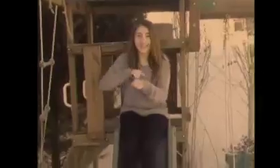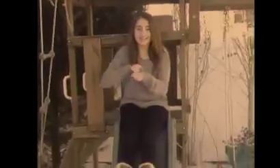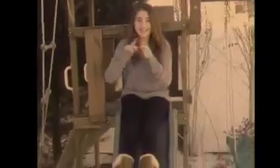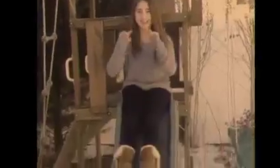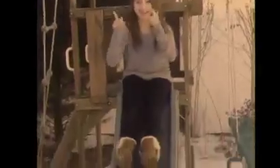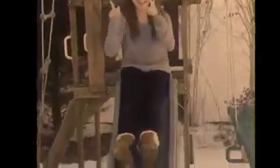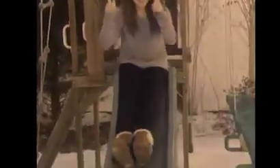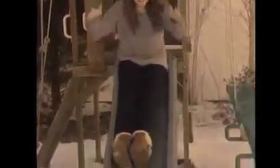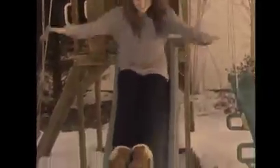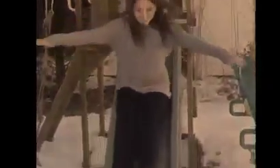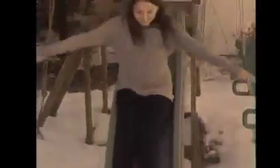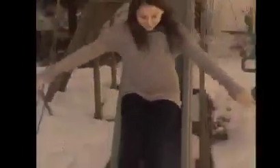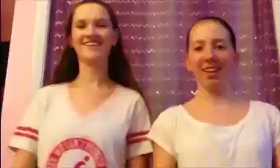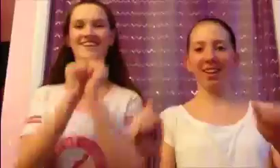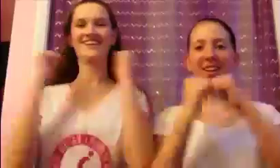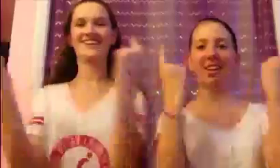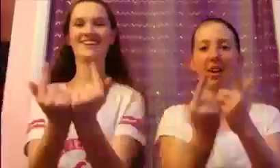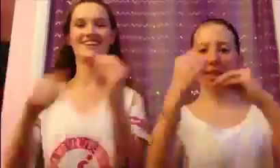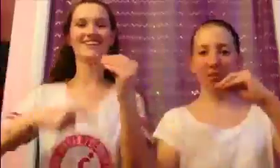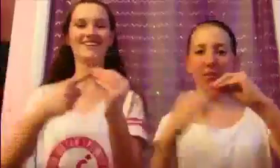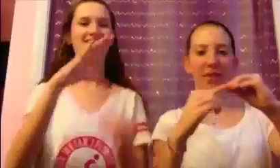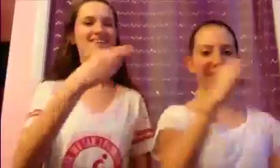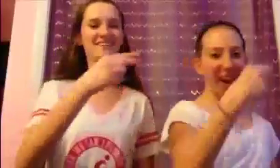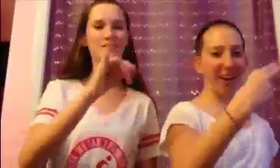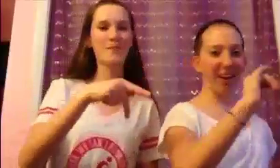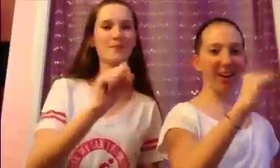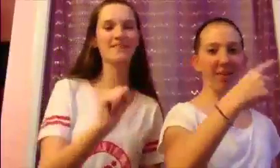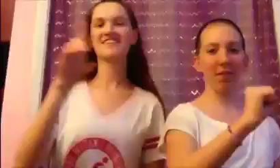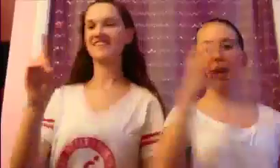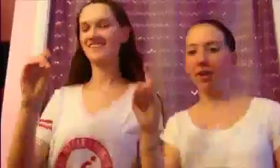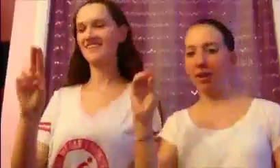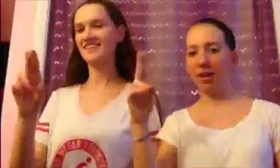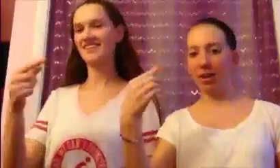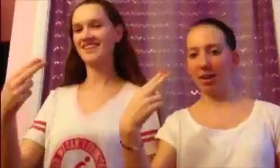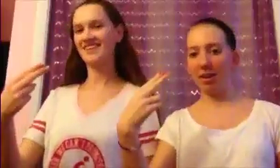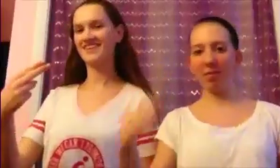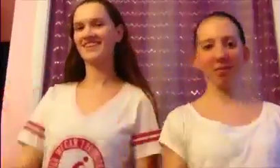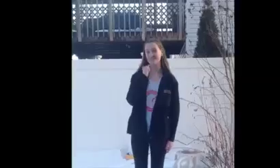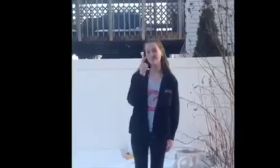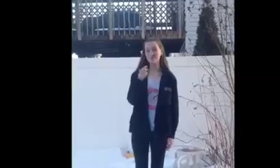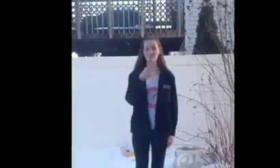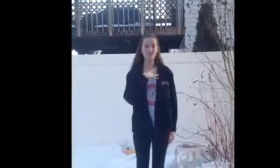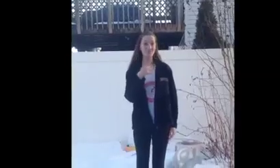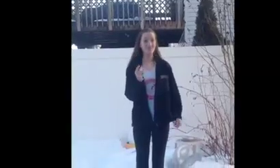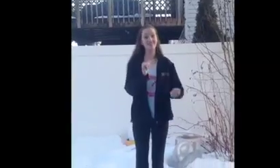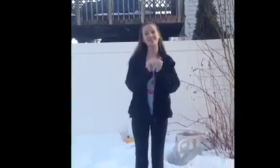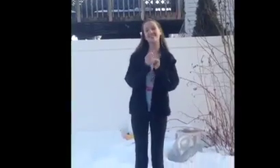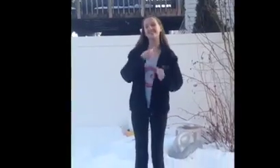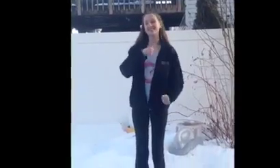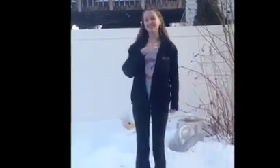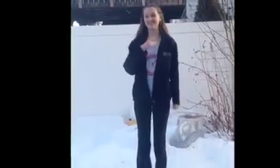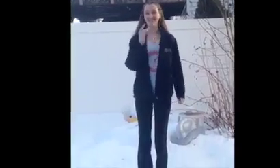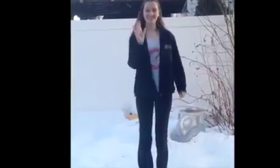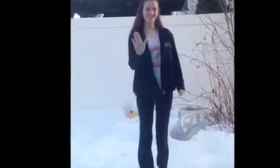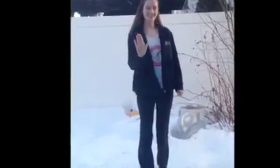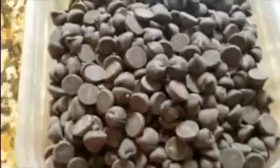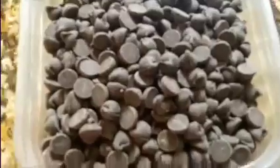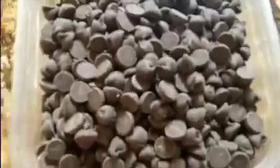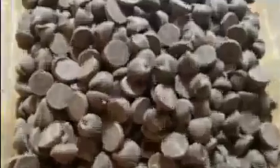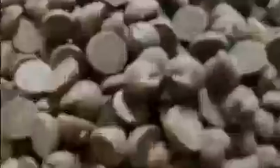head, now it's time to go. Cause I'm all about my chips, all about my dough. If you like them like I like them, I'll grab one and hit the